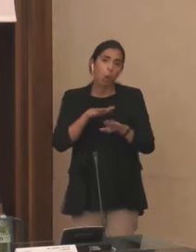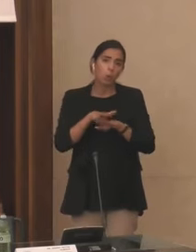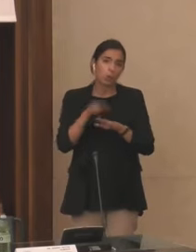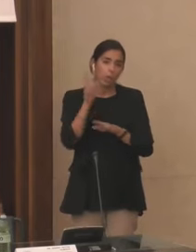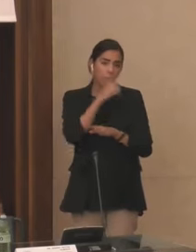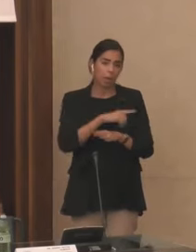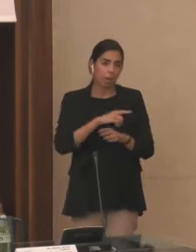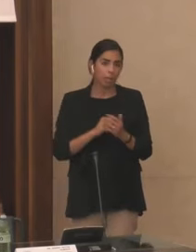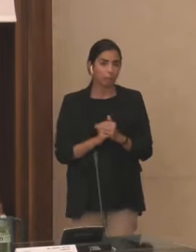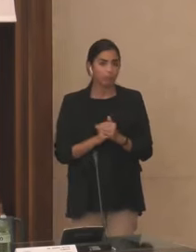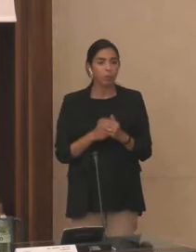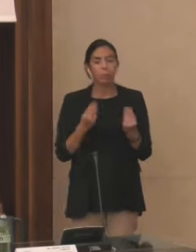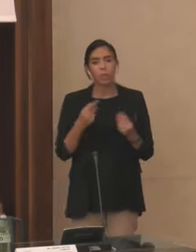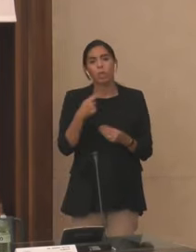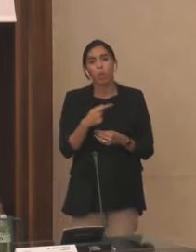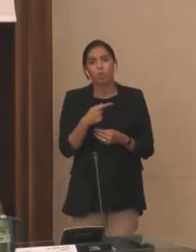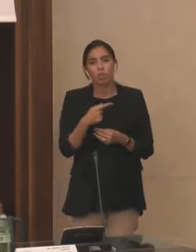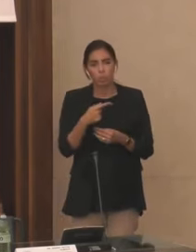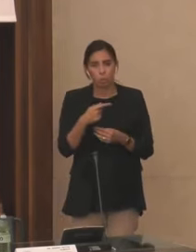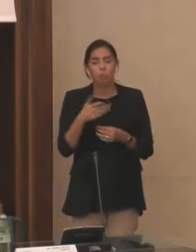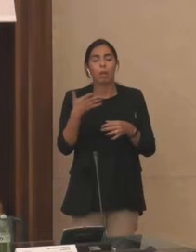the inflammation is moderate,